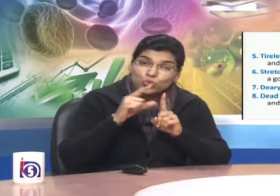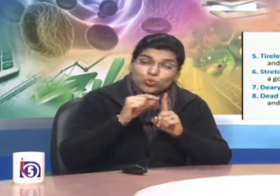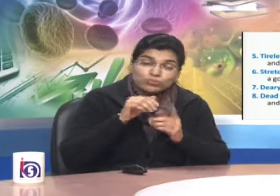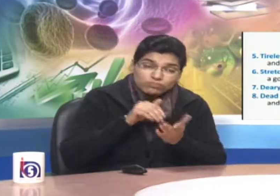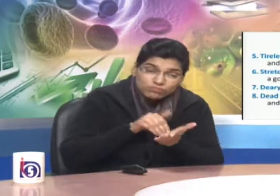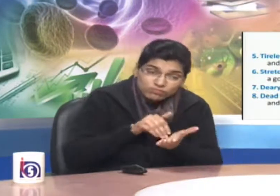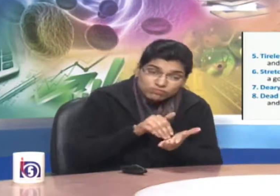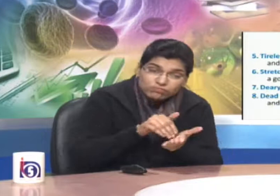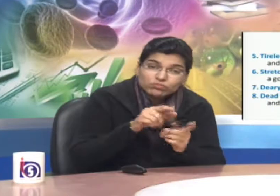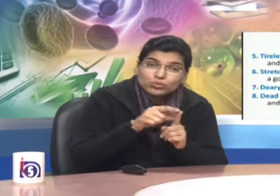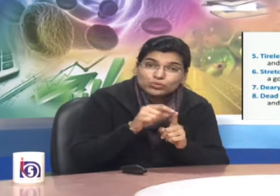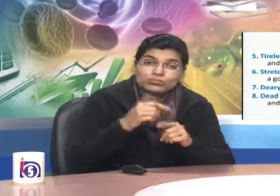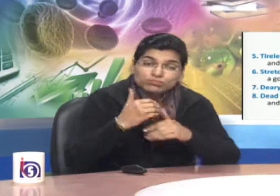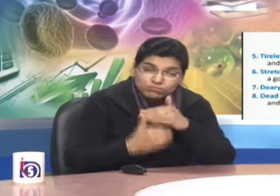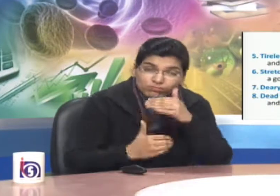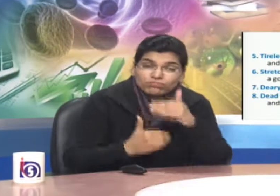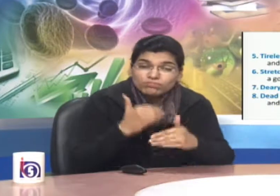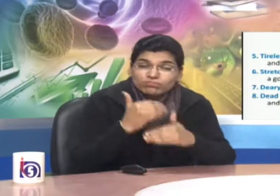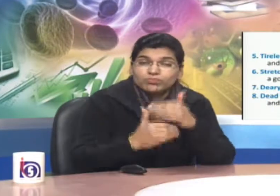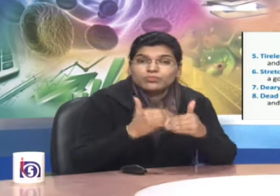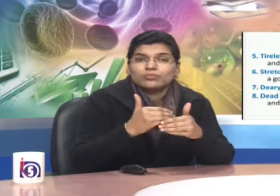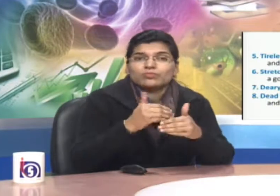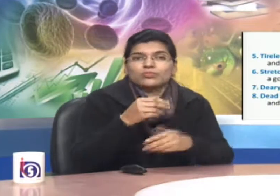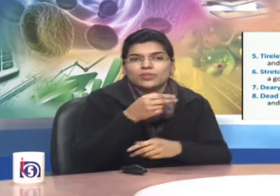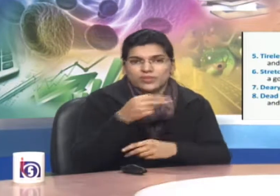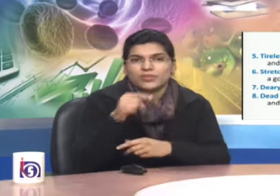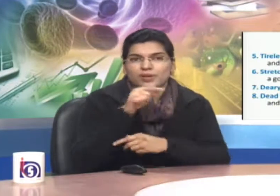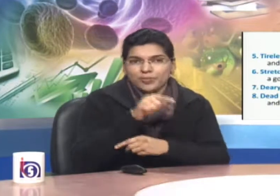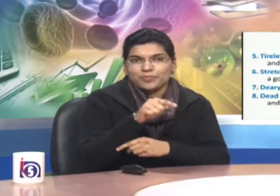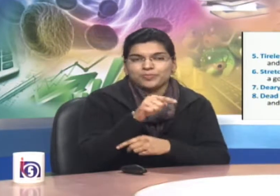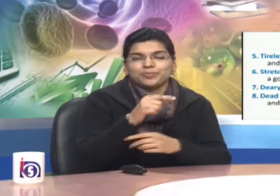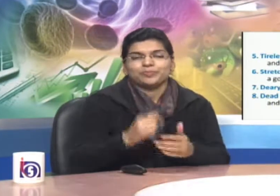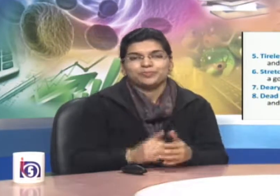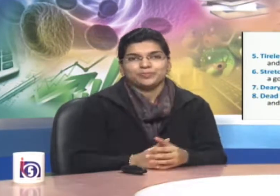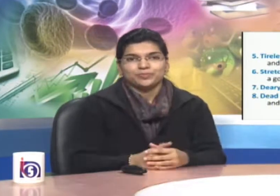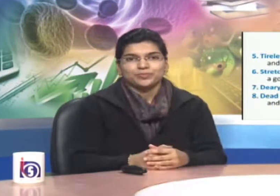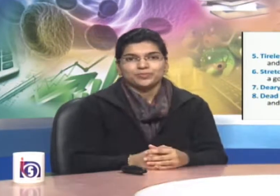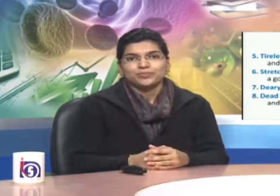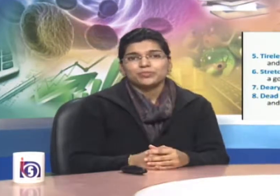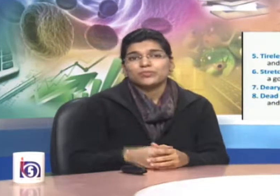Continuous efforts and struggle where you don't give up.